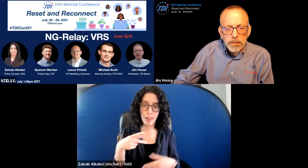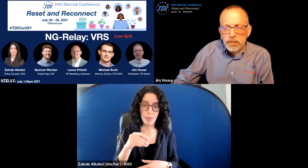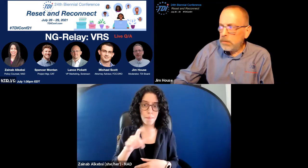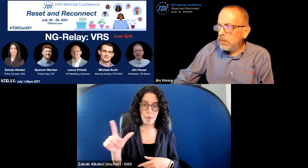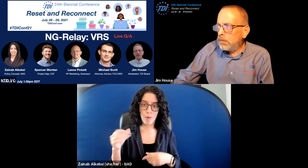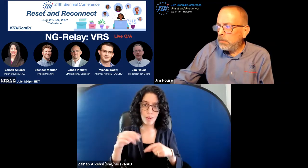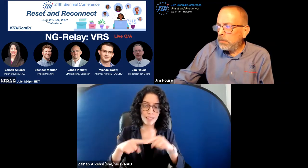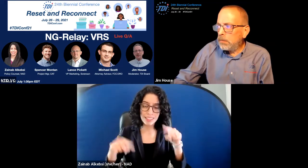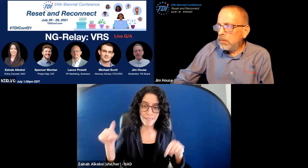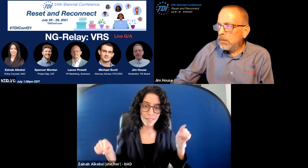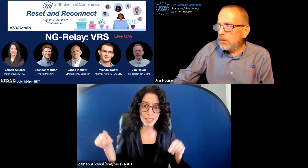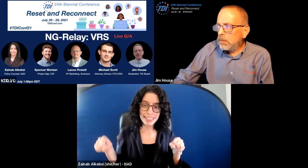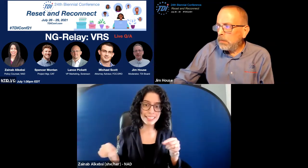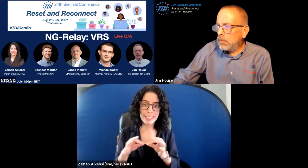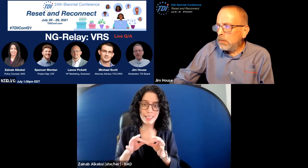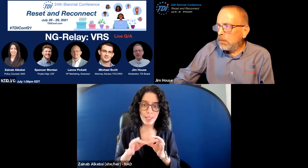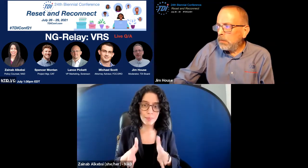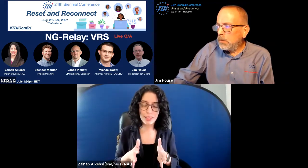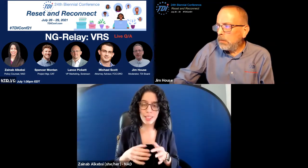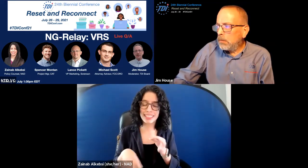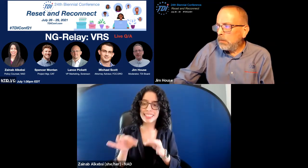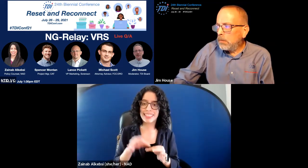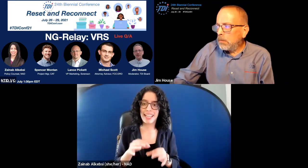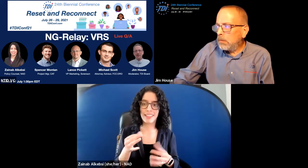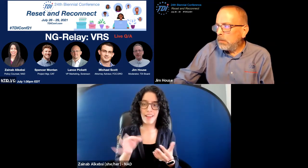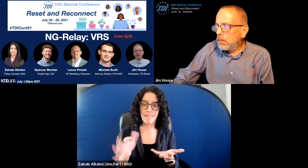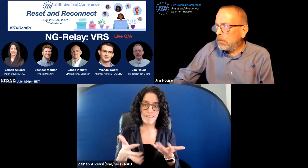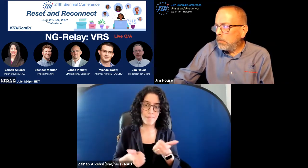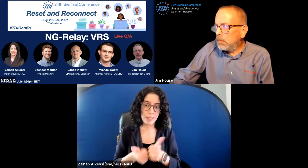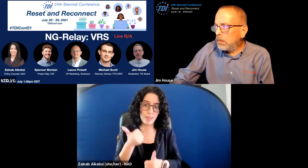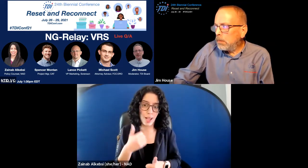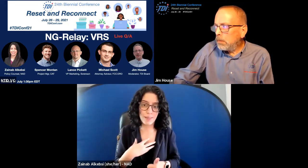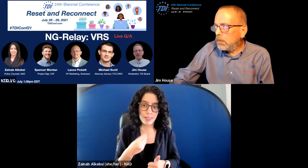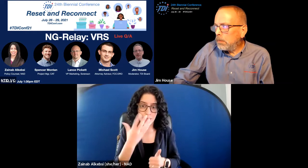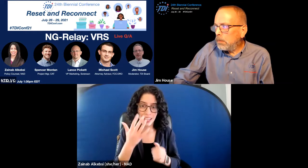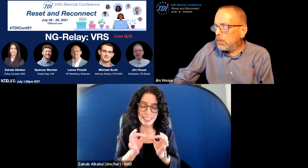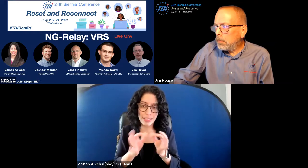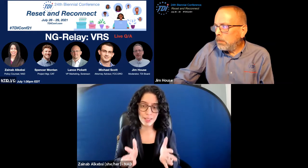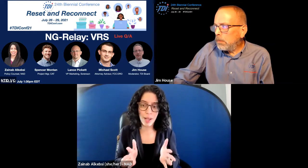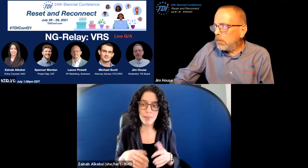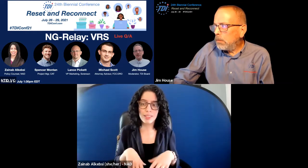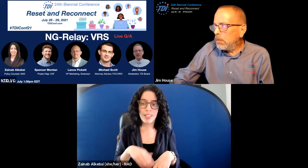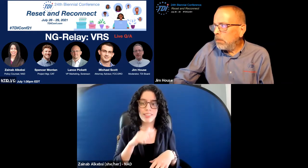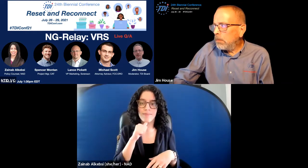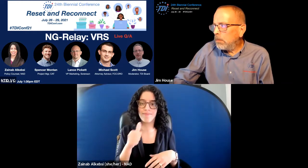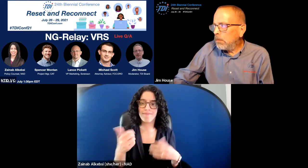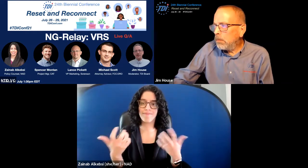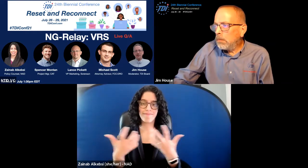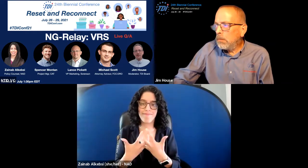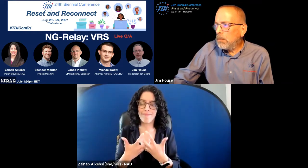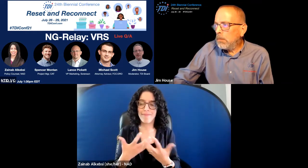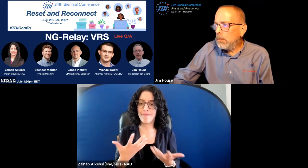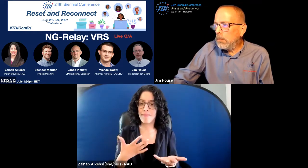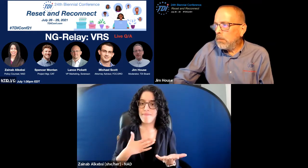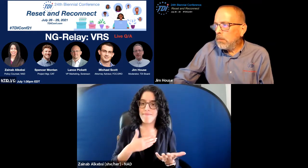and we factor that into the equation. We have to expand the pool of diversity interpreters. No, most of